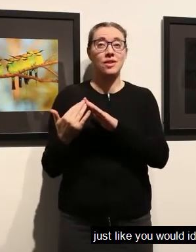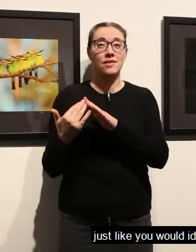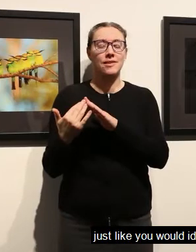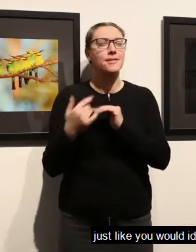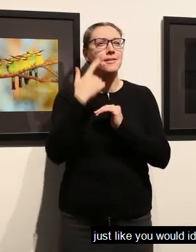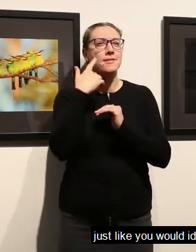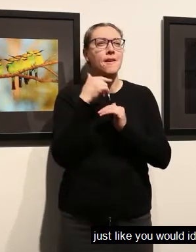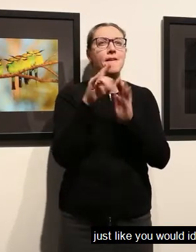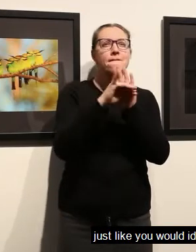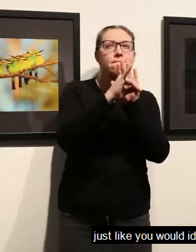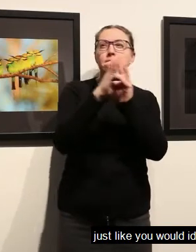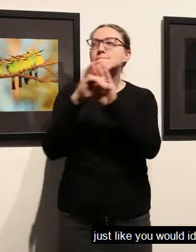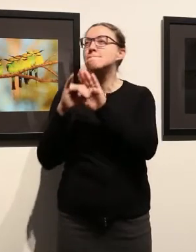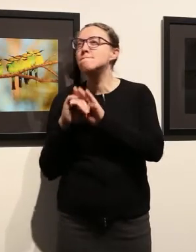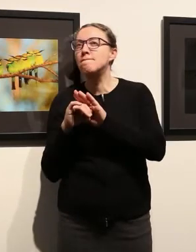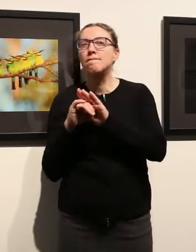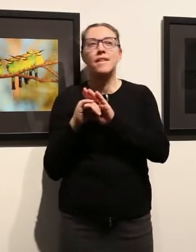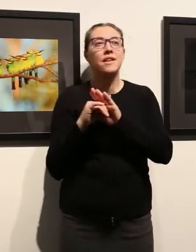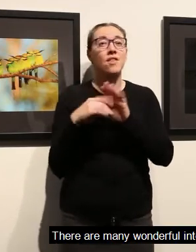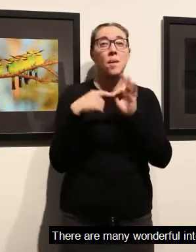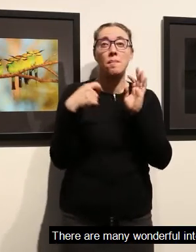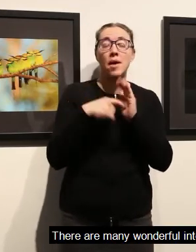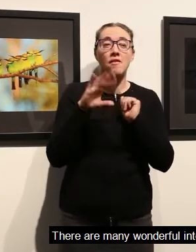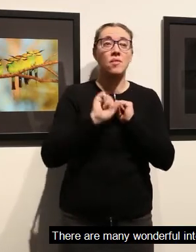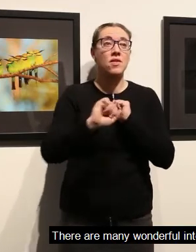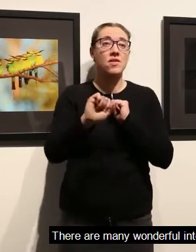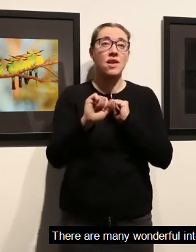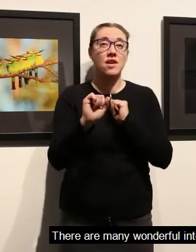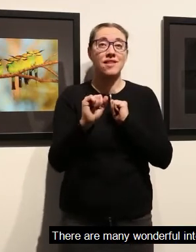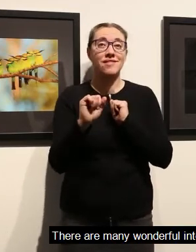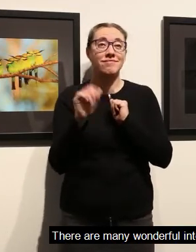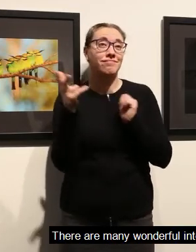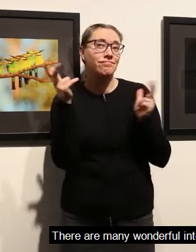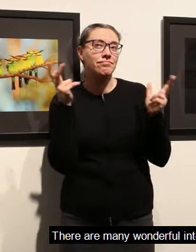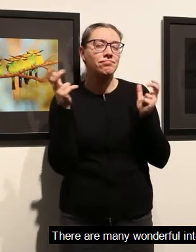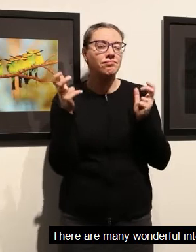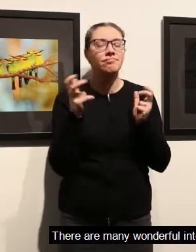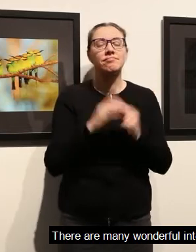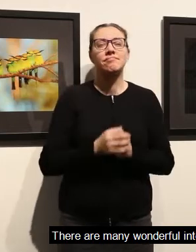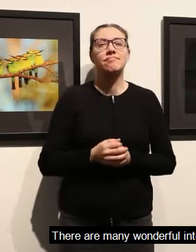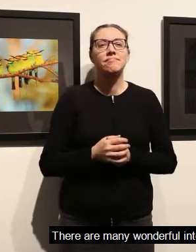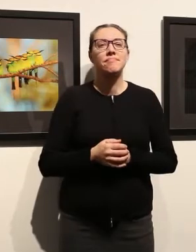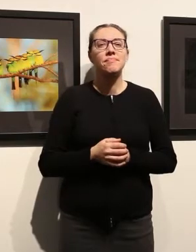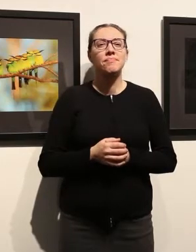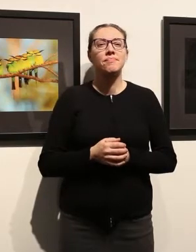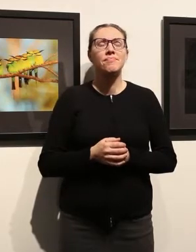would identify a bird from its call. There are many wonderful, interesting stories to tell about